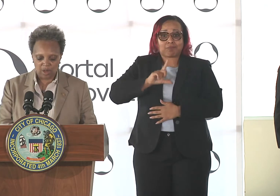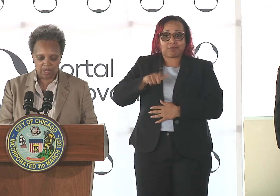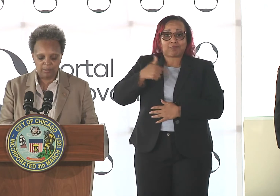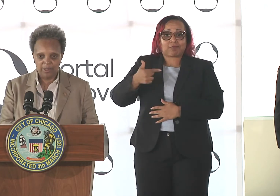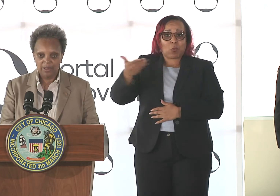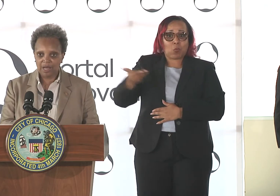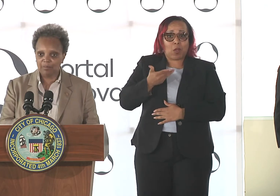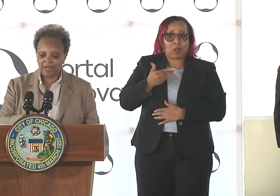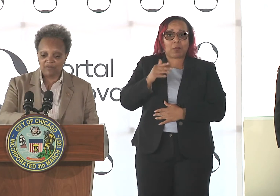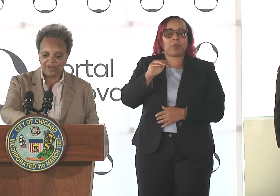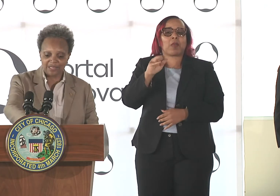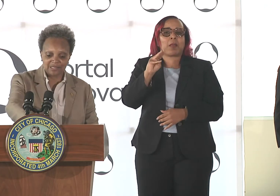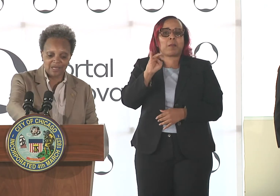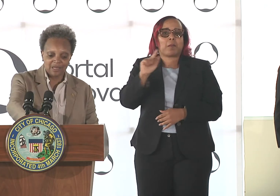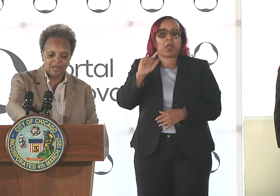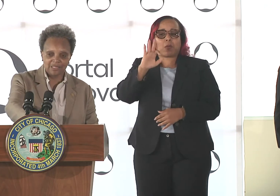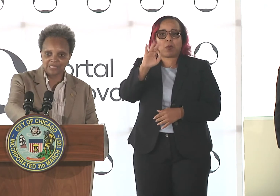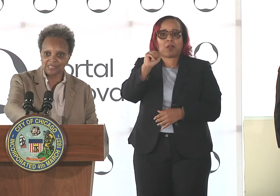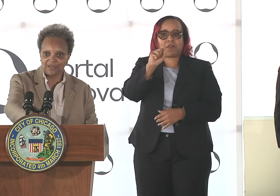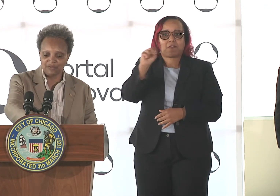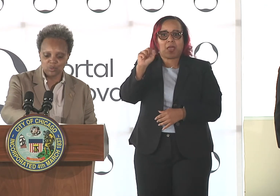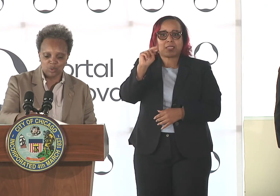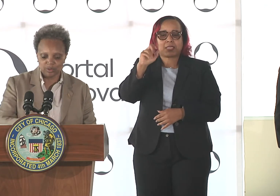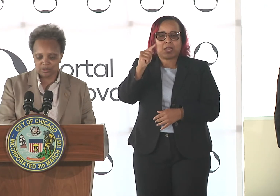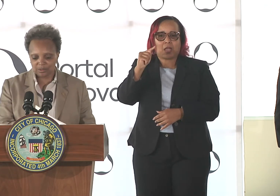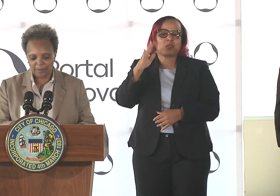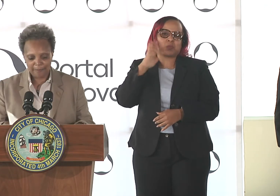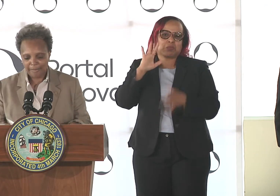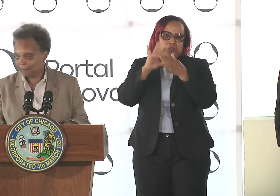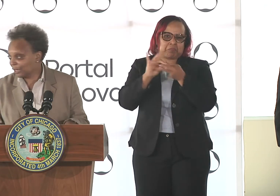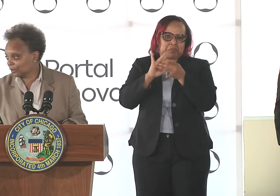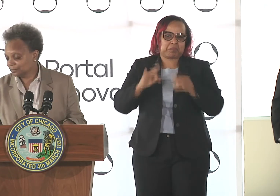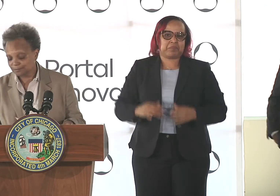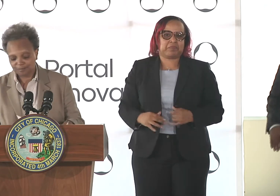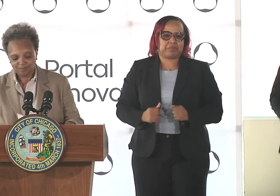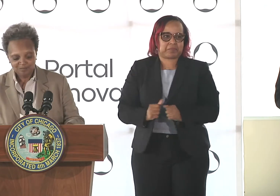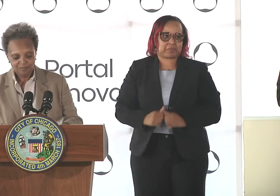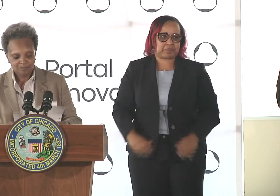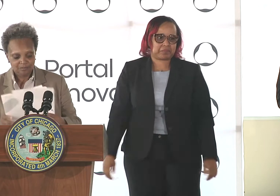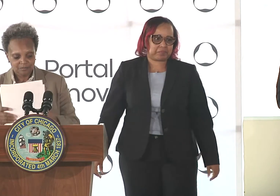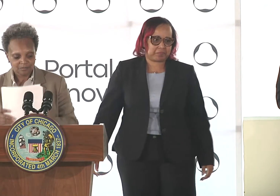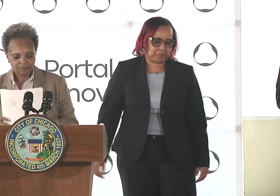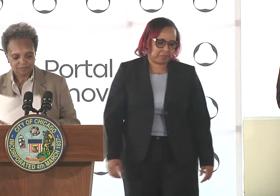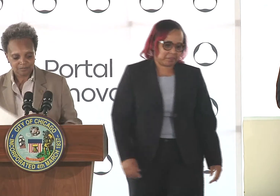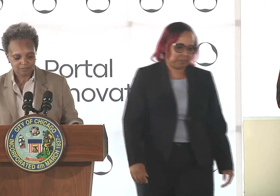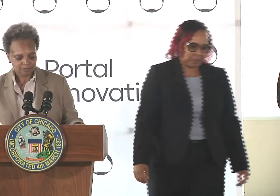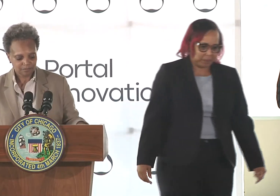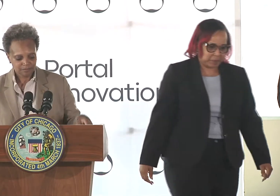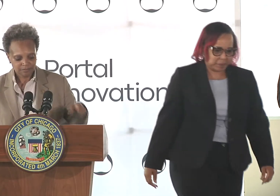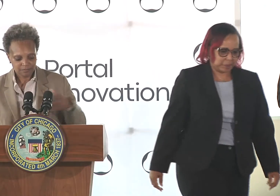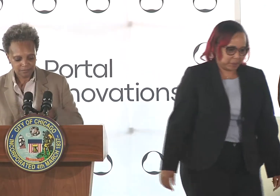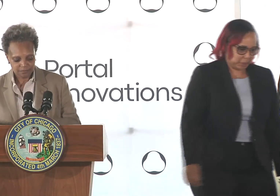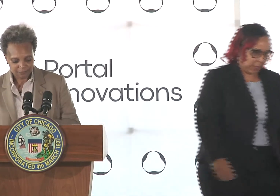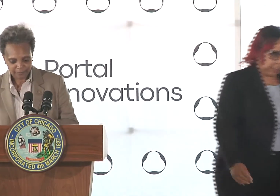introduce and welcome Michael Fassnock to say a few words. Michael?